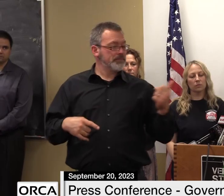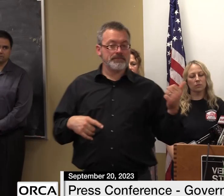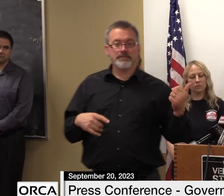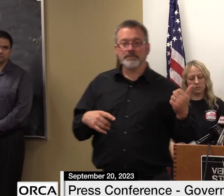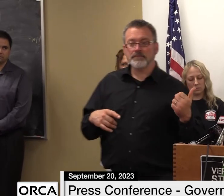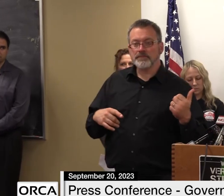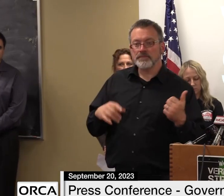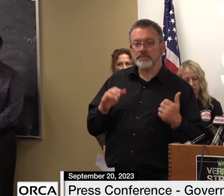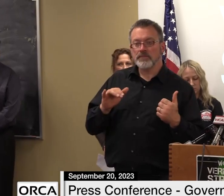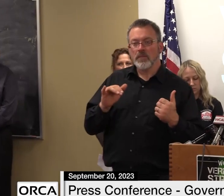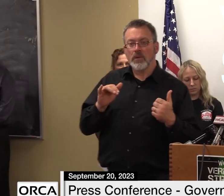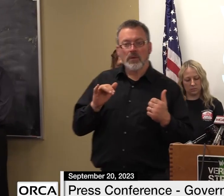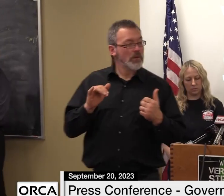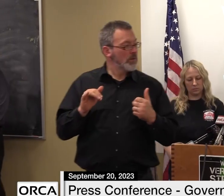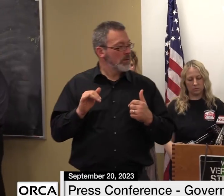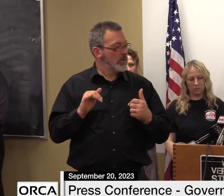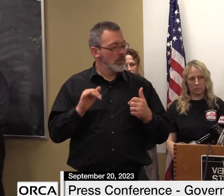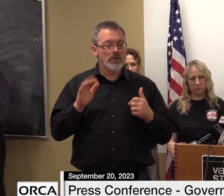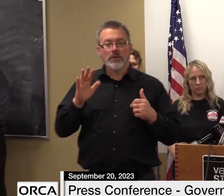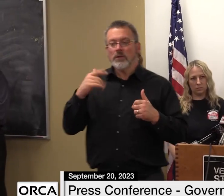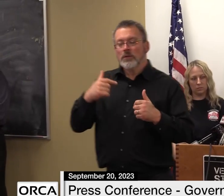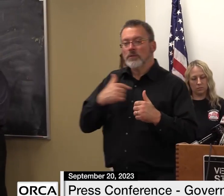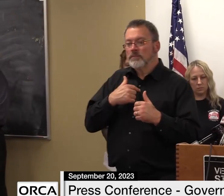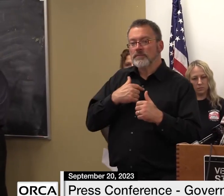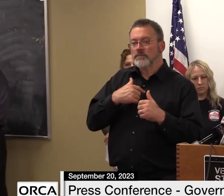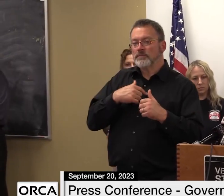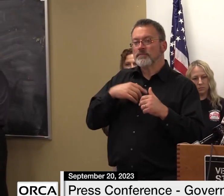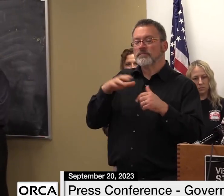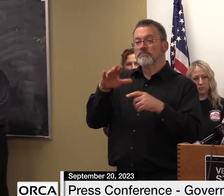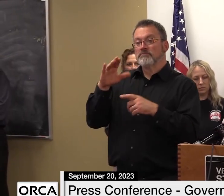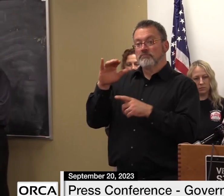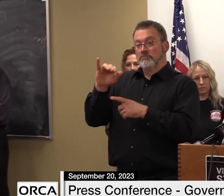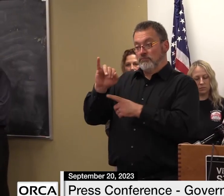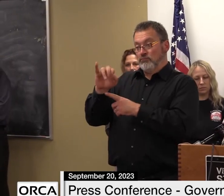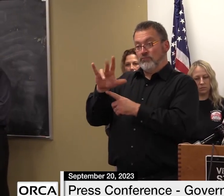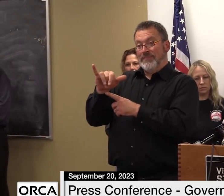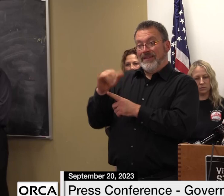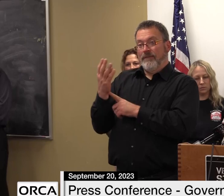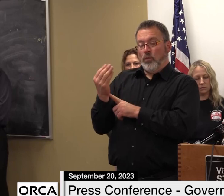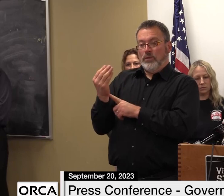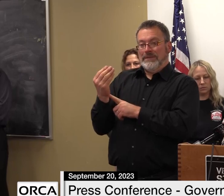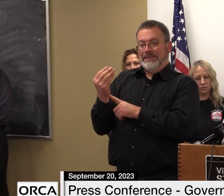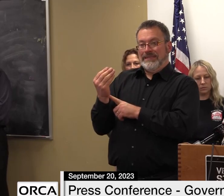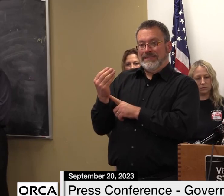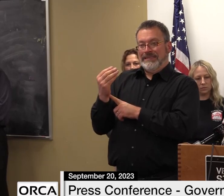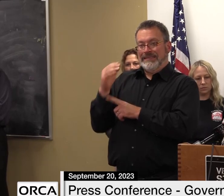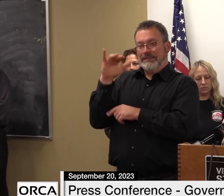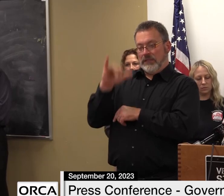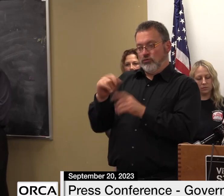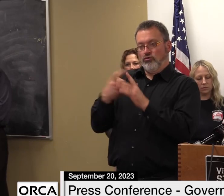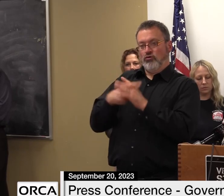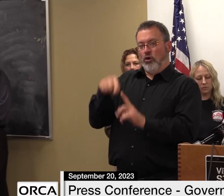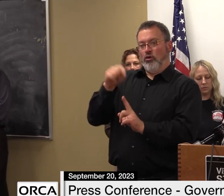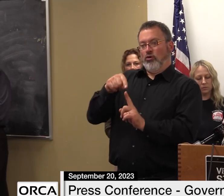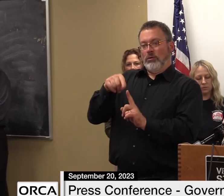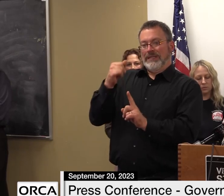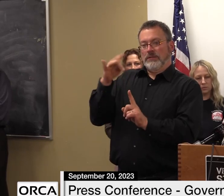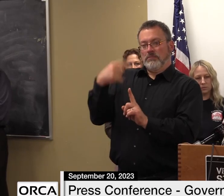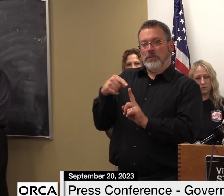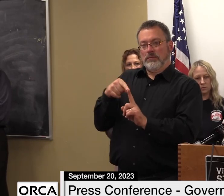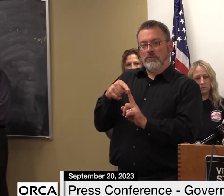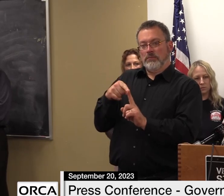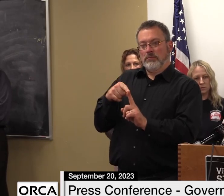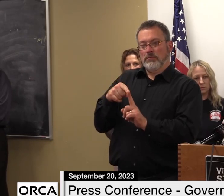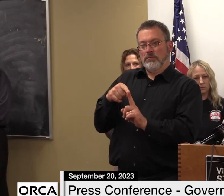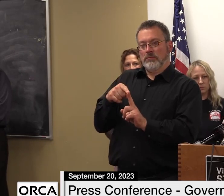So it's 18 months from? From July 7th, July 14th. Okay, so the clock is already